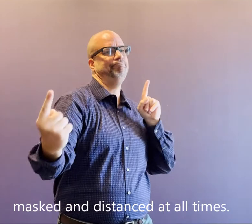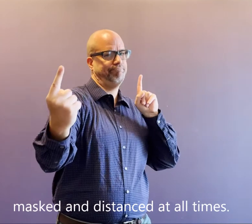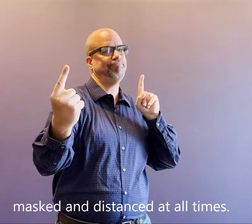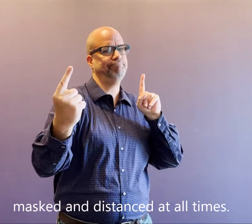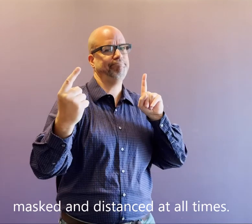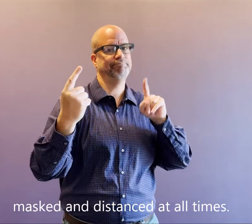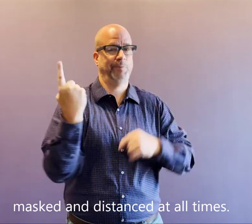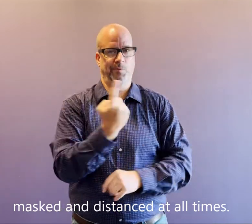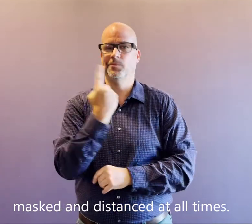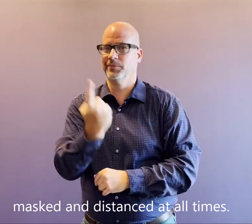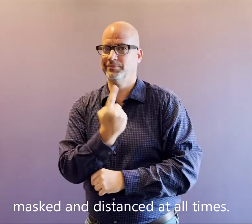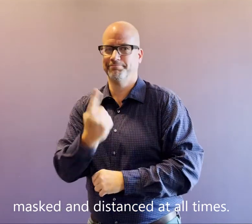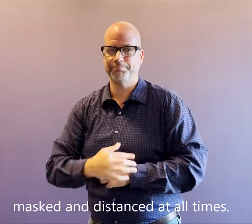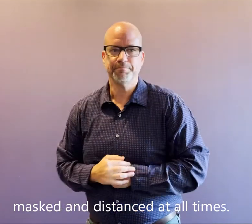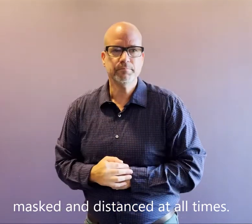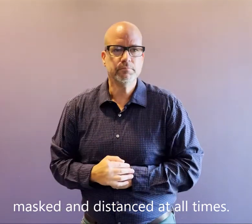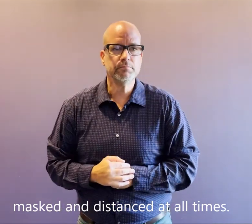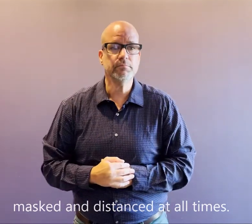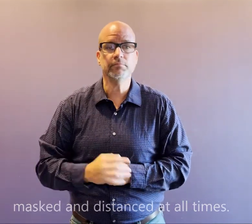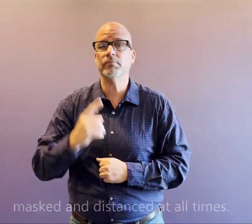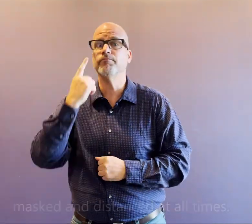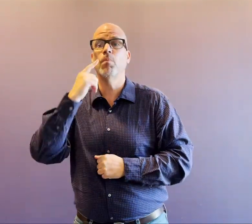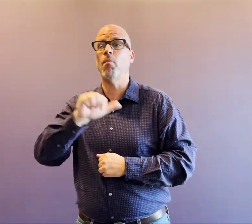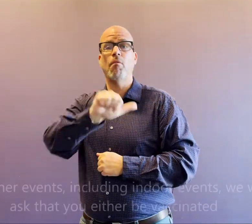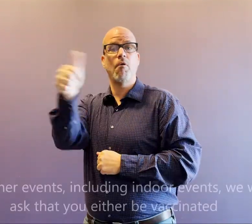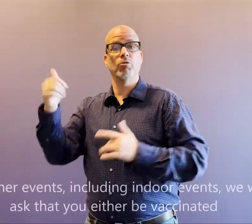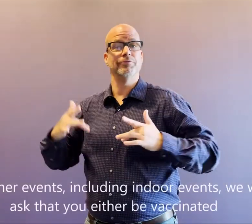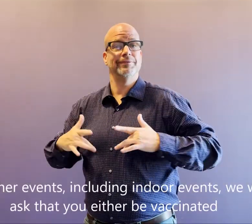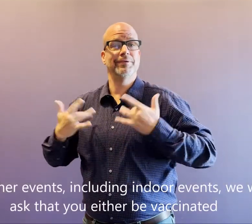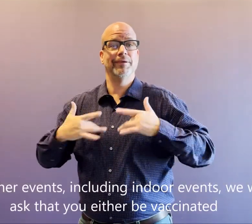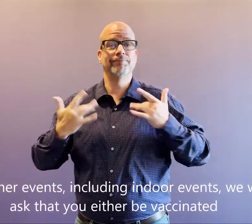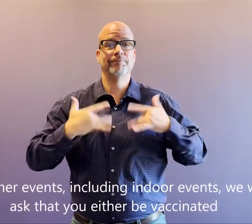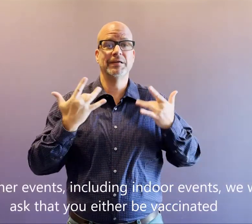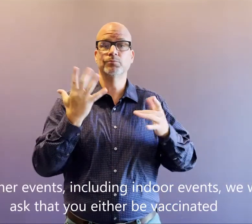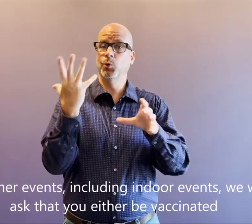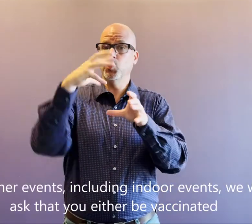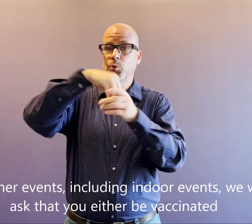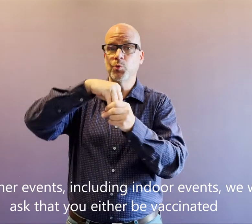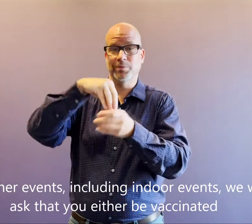masked and distanced at all times.